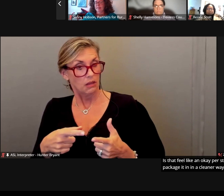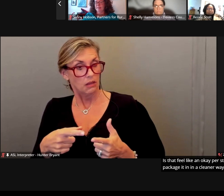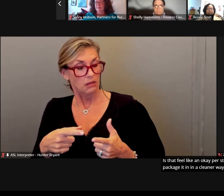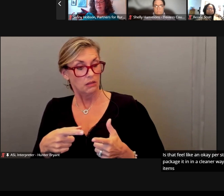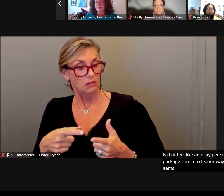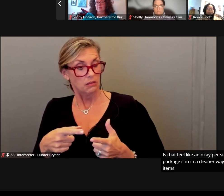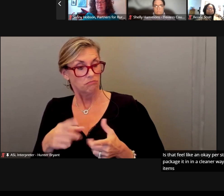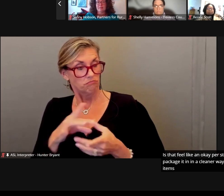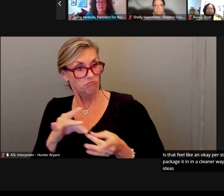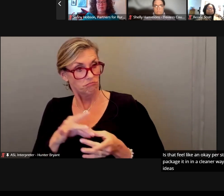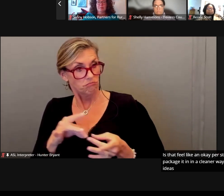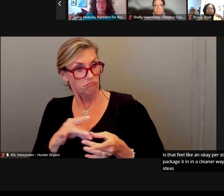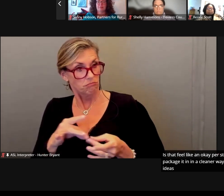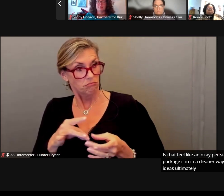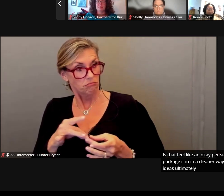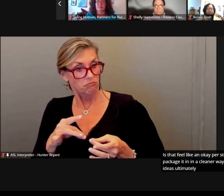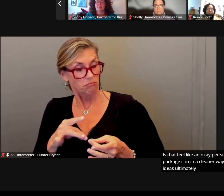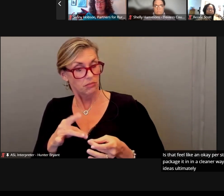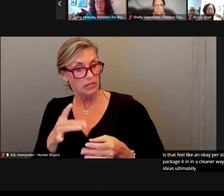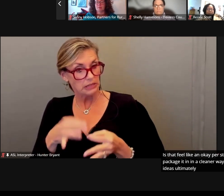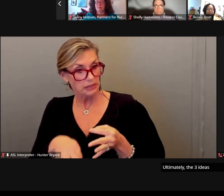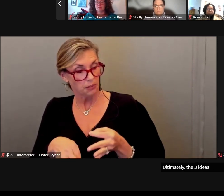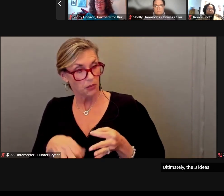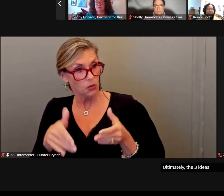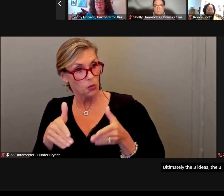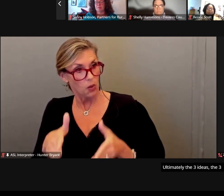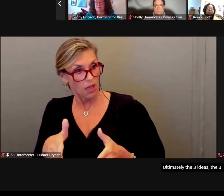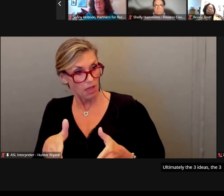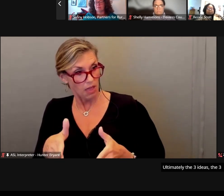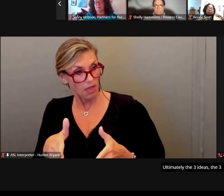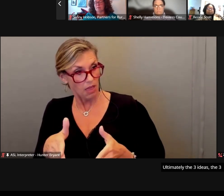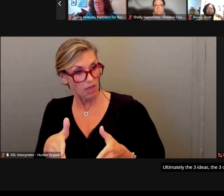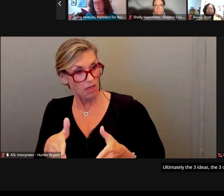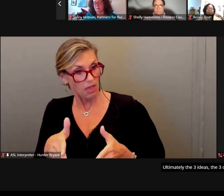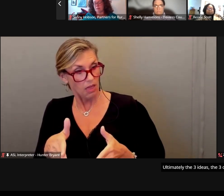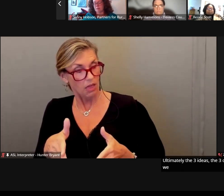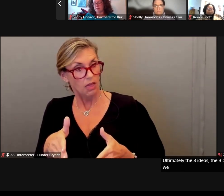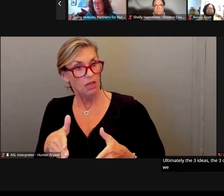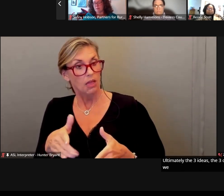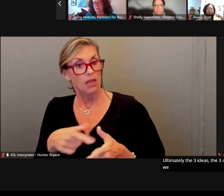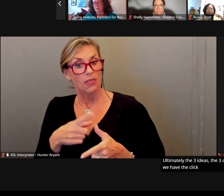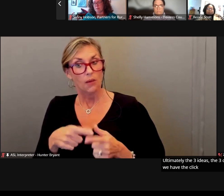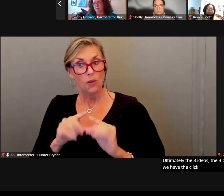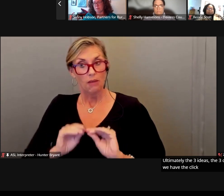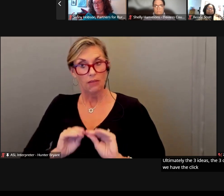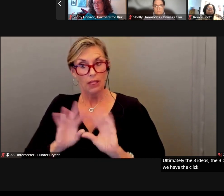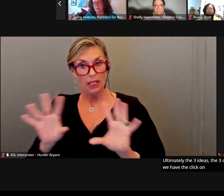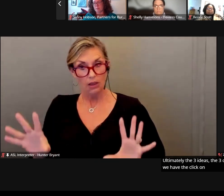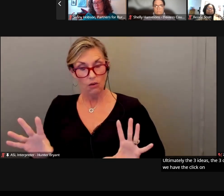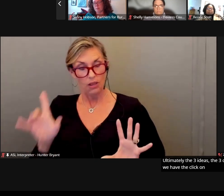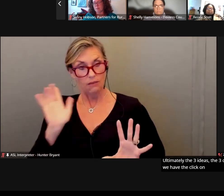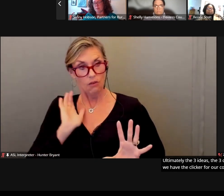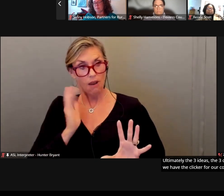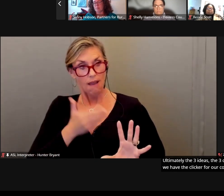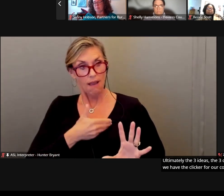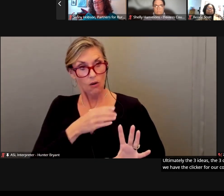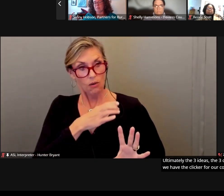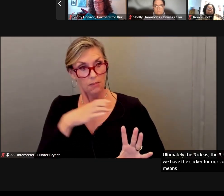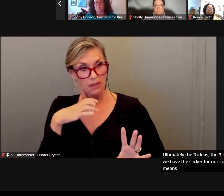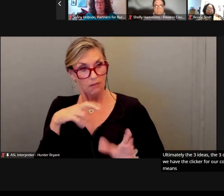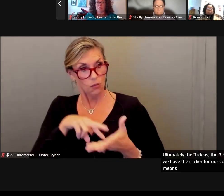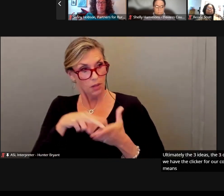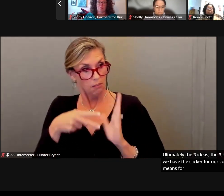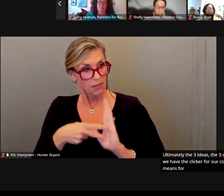ideas, ultimately, the 3 ideas, the 3 committees. And then we have the clarity for our committee of what that means for our